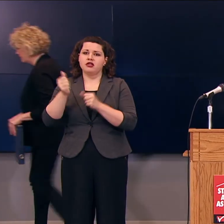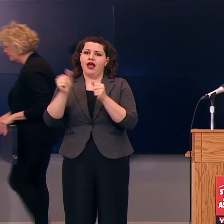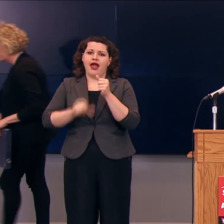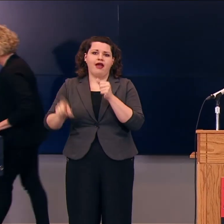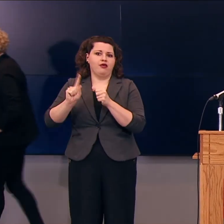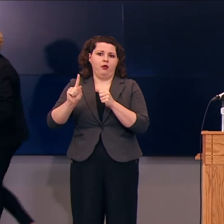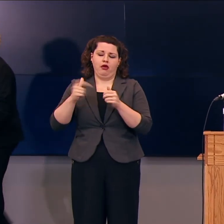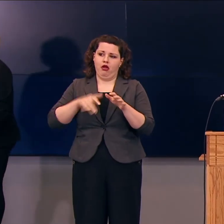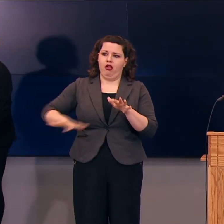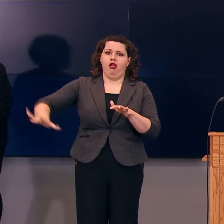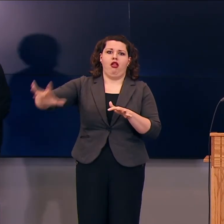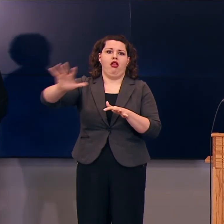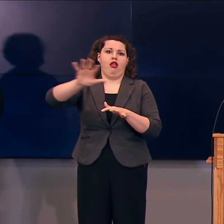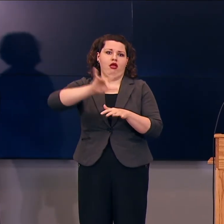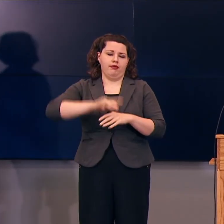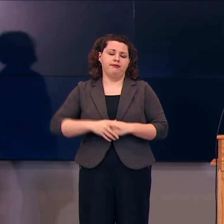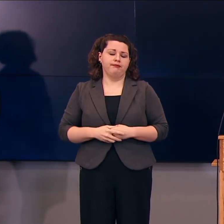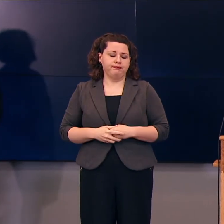Rod, go ahead.